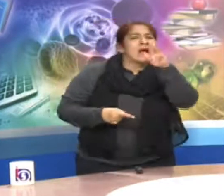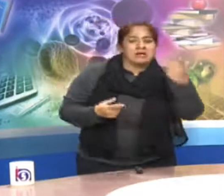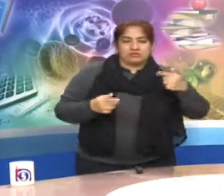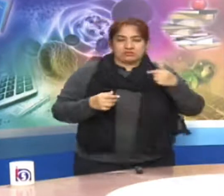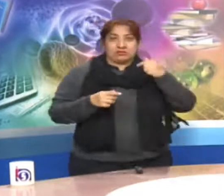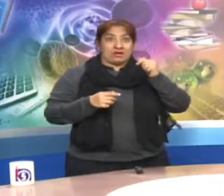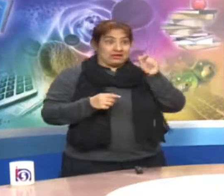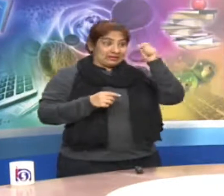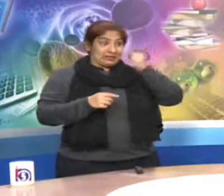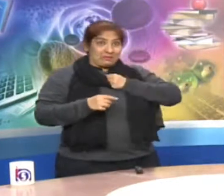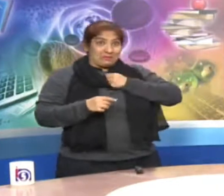view?